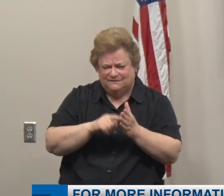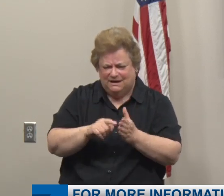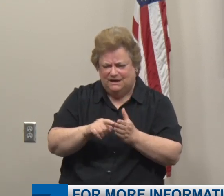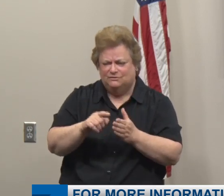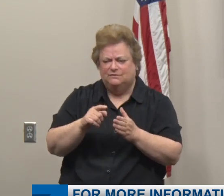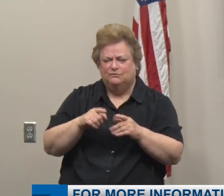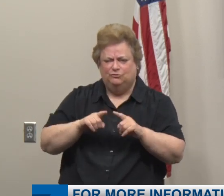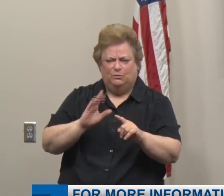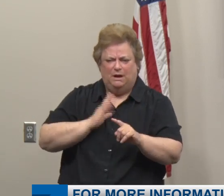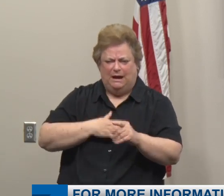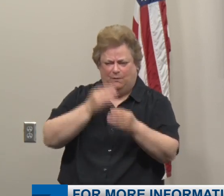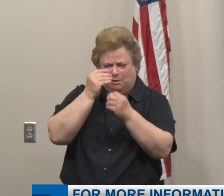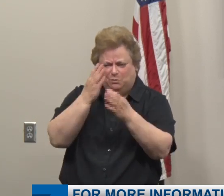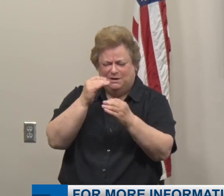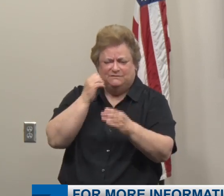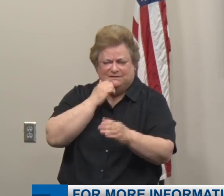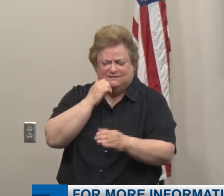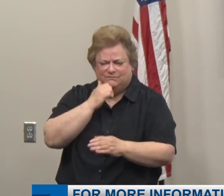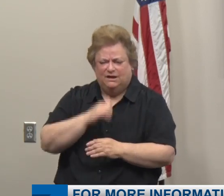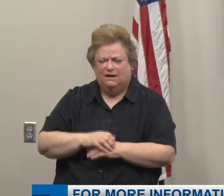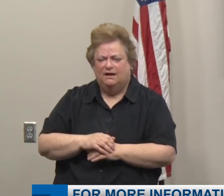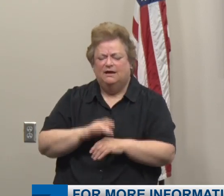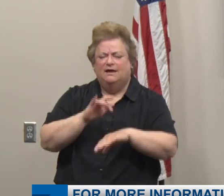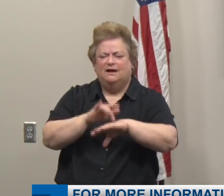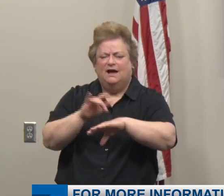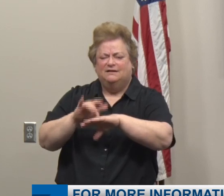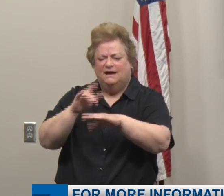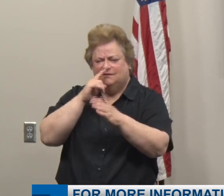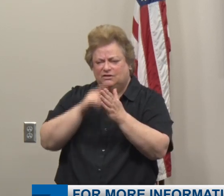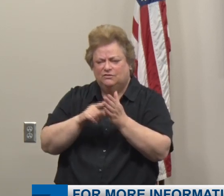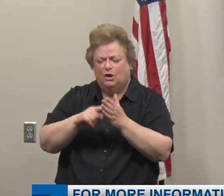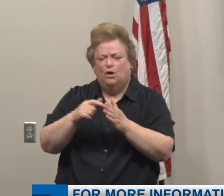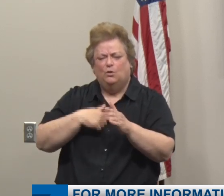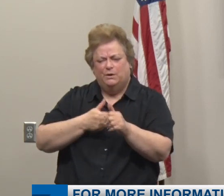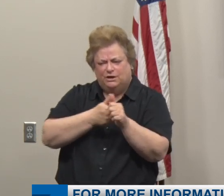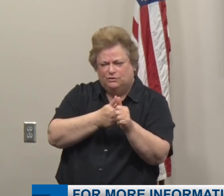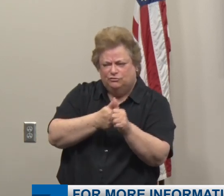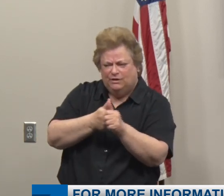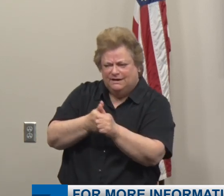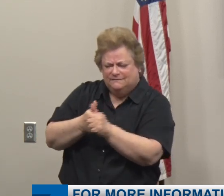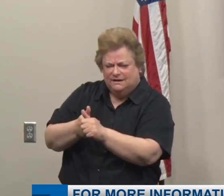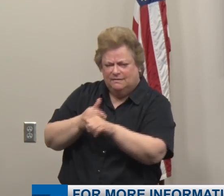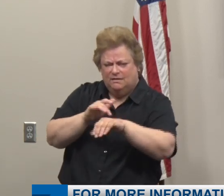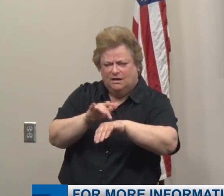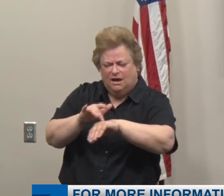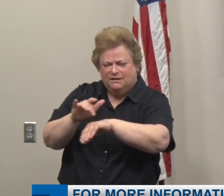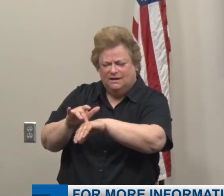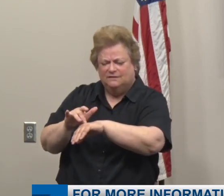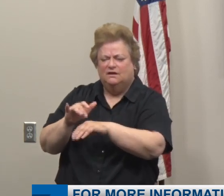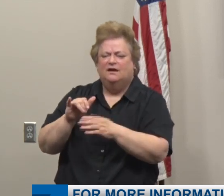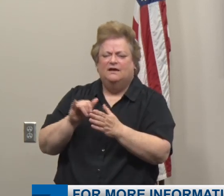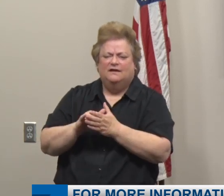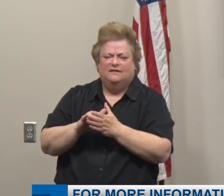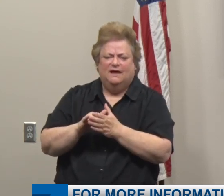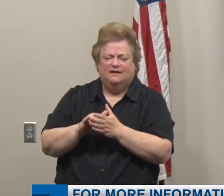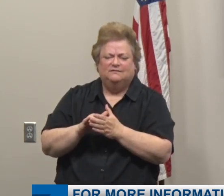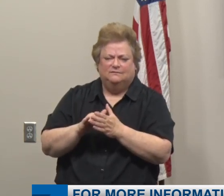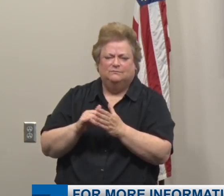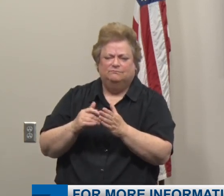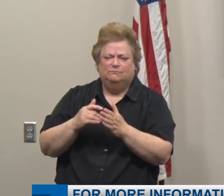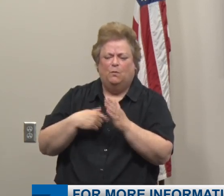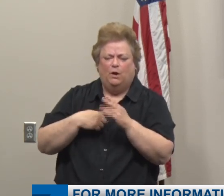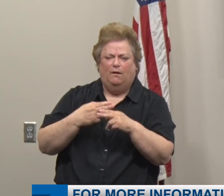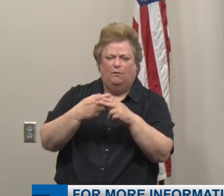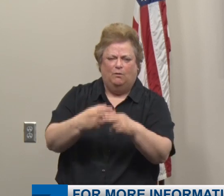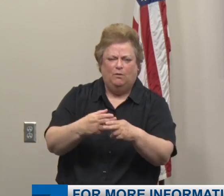briefings contact investigation our contact tracing as you may be hearing now is often referred to